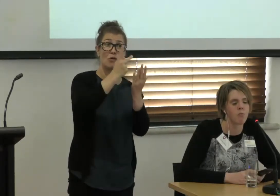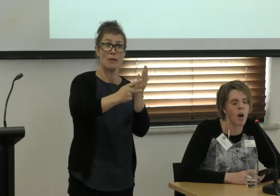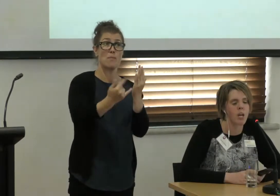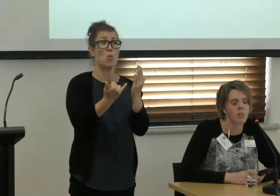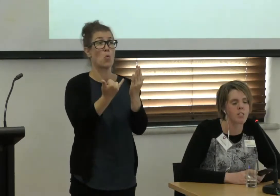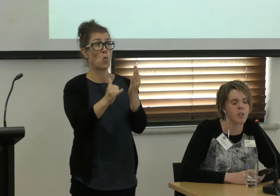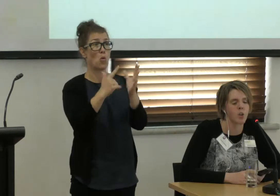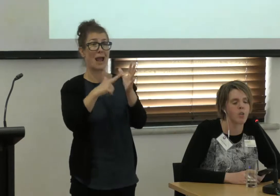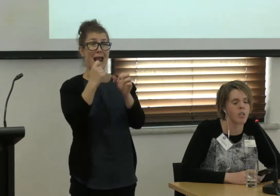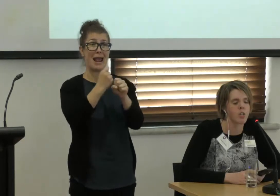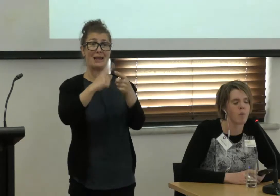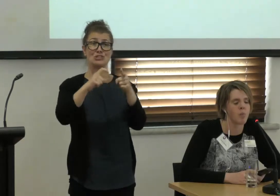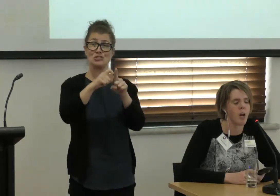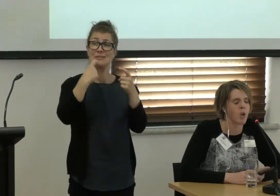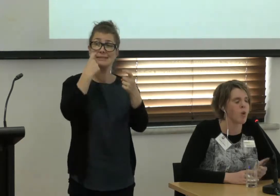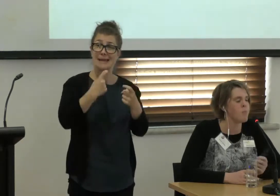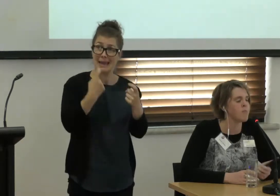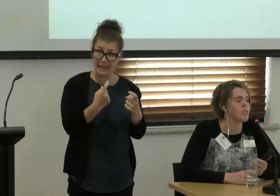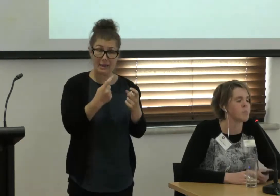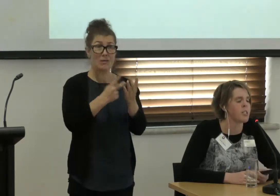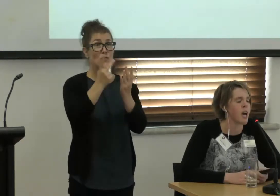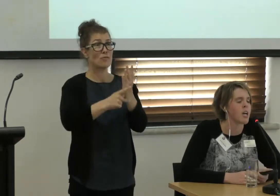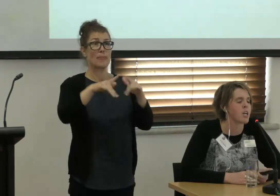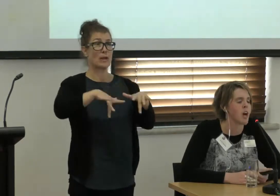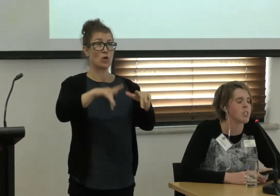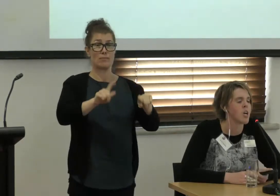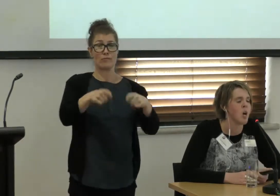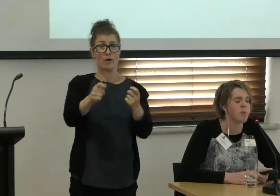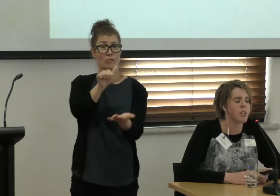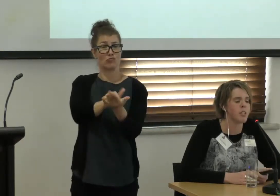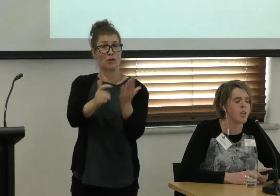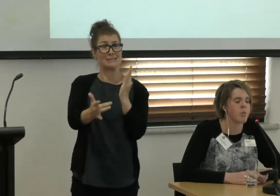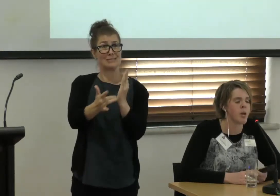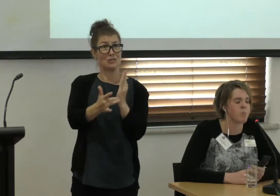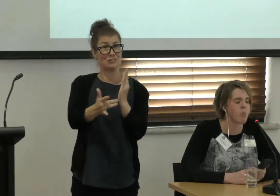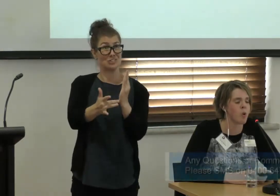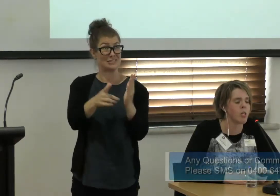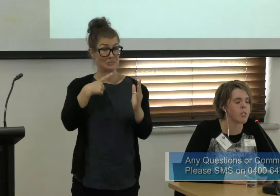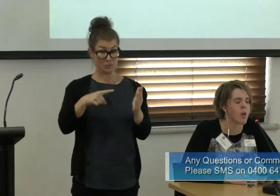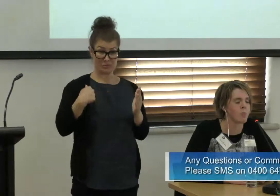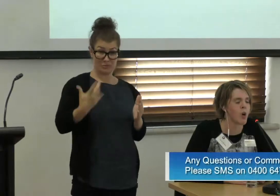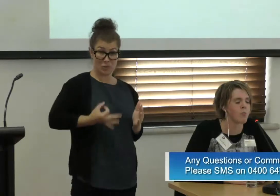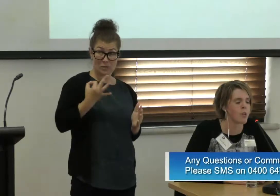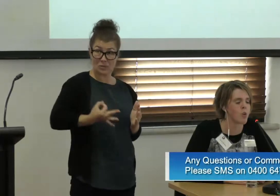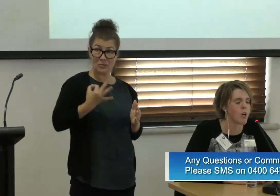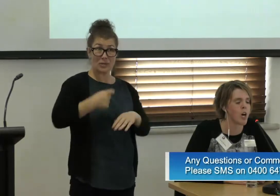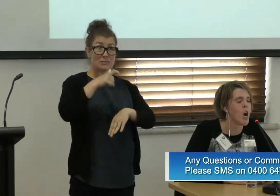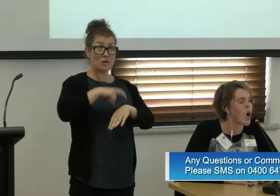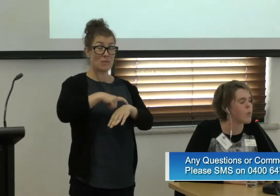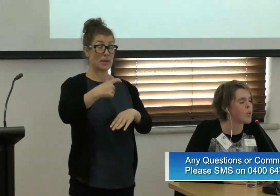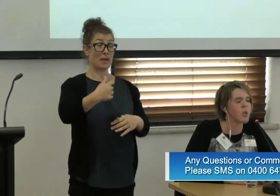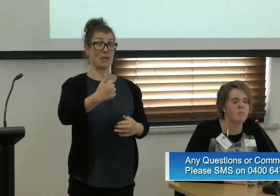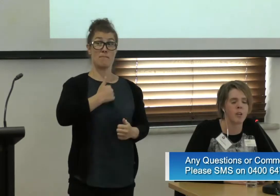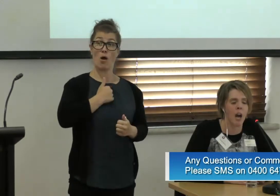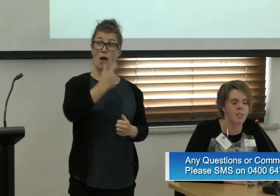not providing that technology in a timely manner? And I want to preface this by saying that particularly me and my role at COTA Victoria,